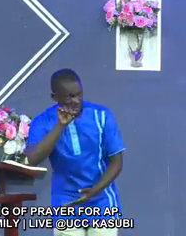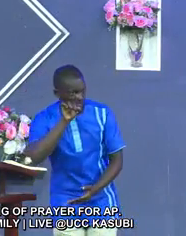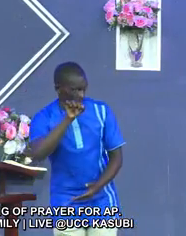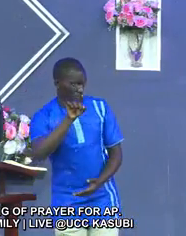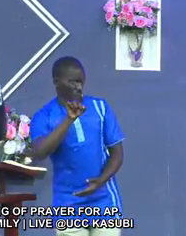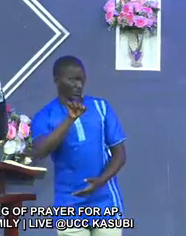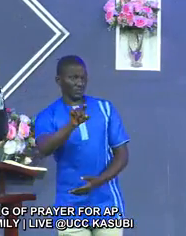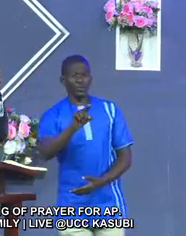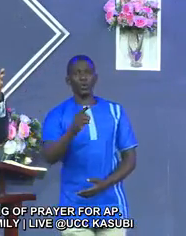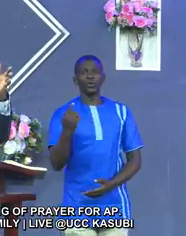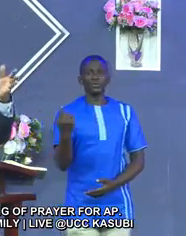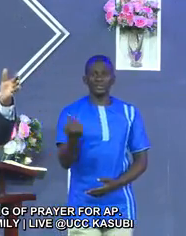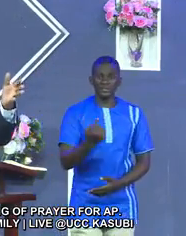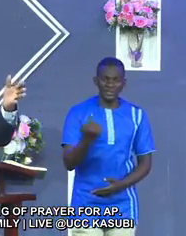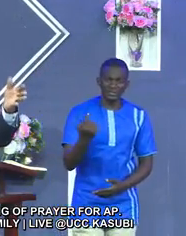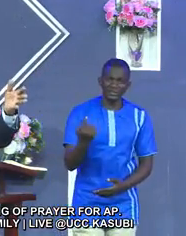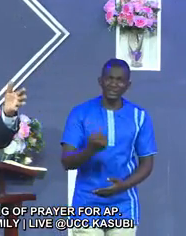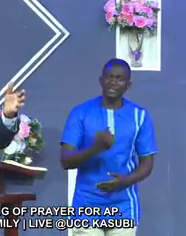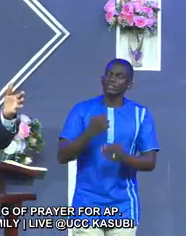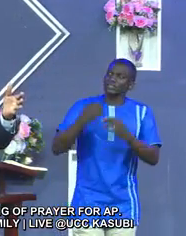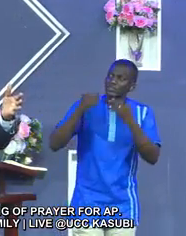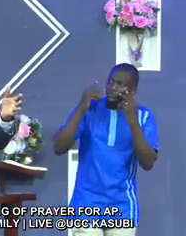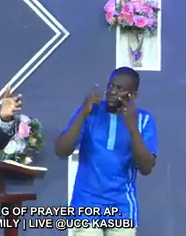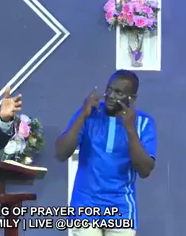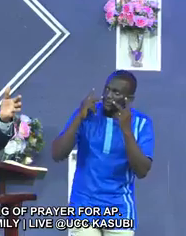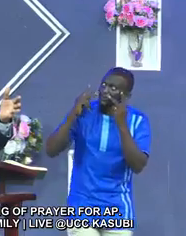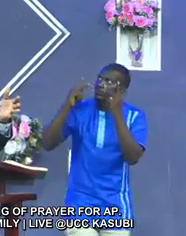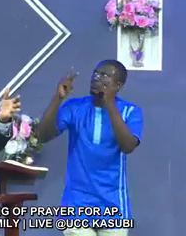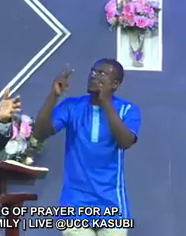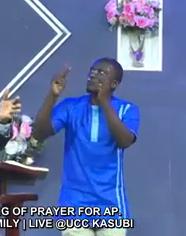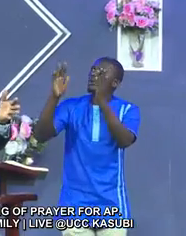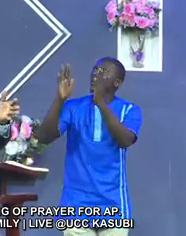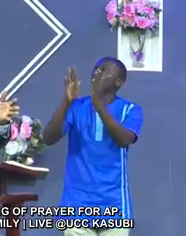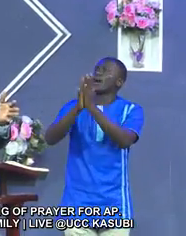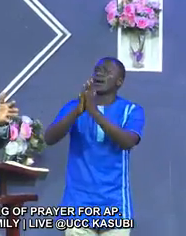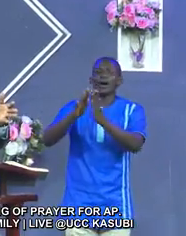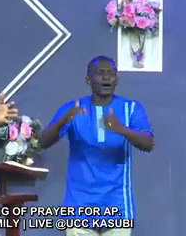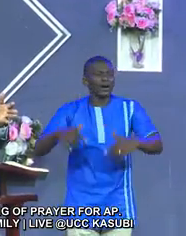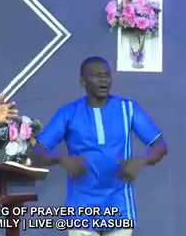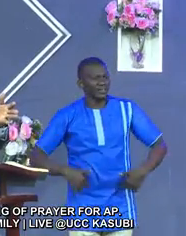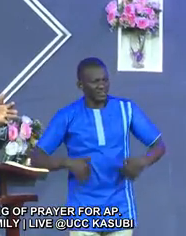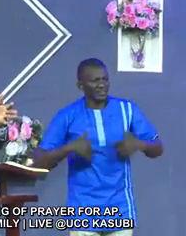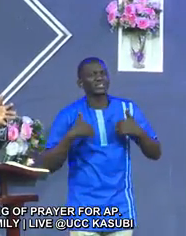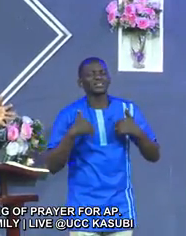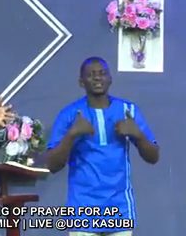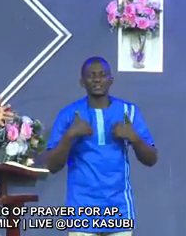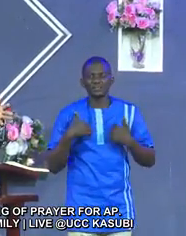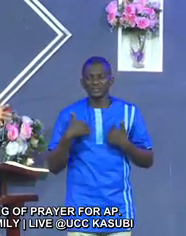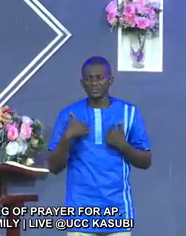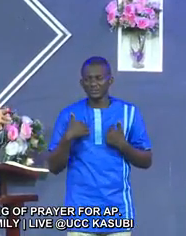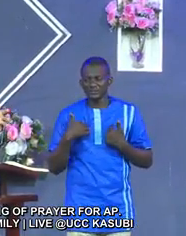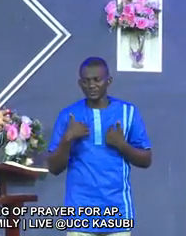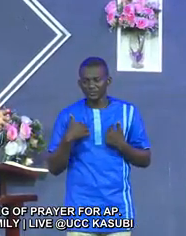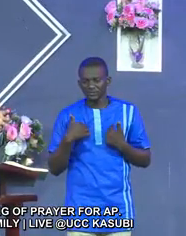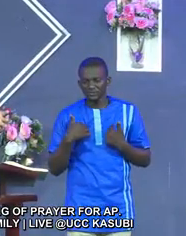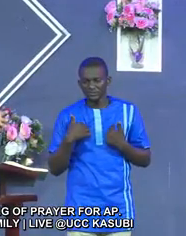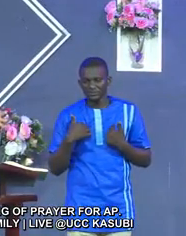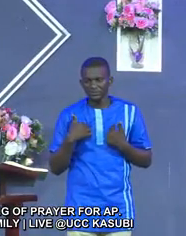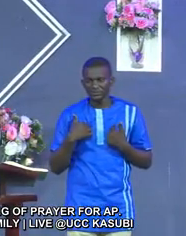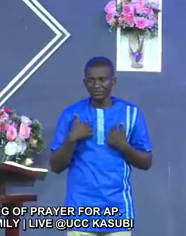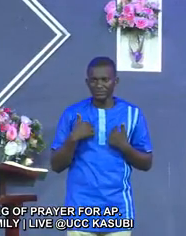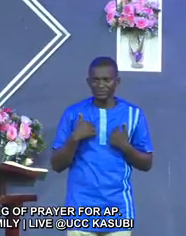Hallelujah. It is only that you look at me.